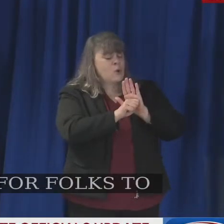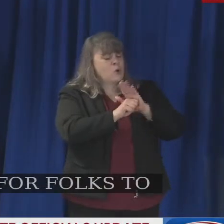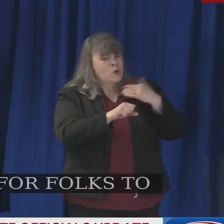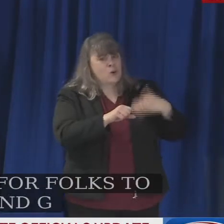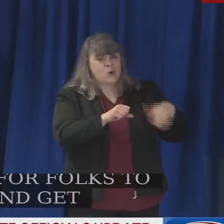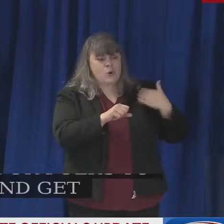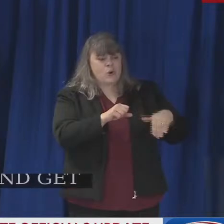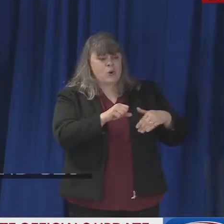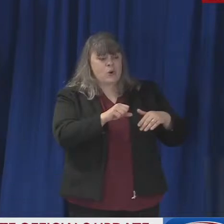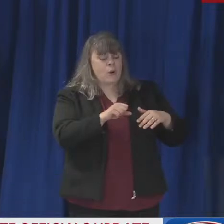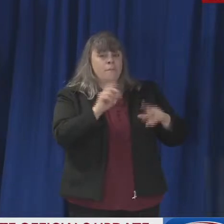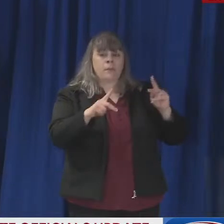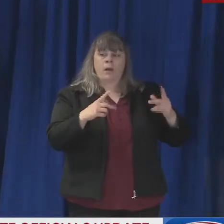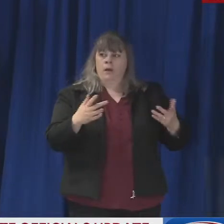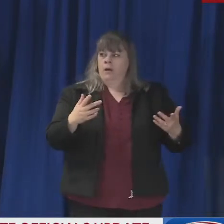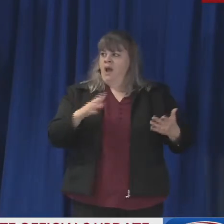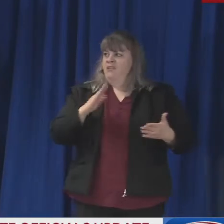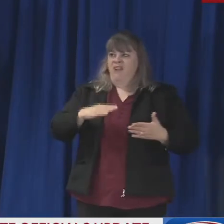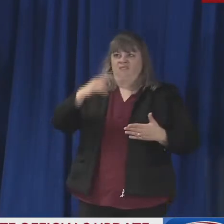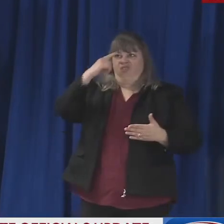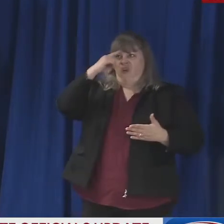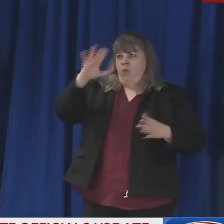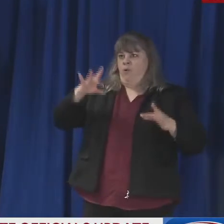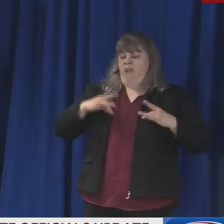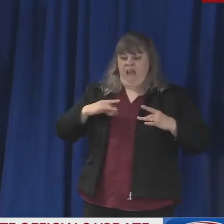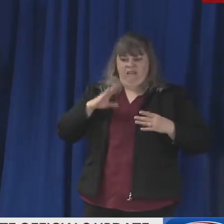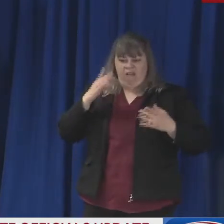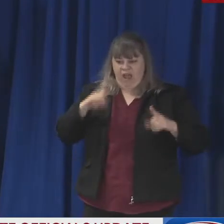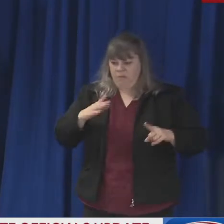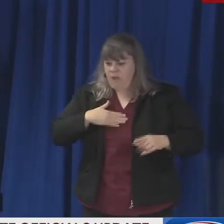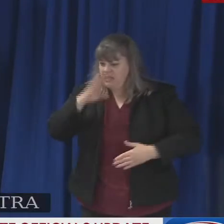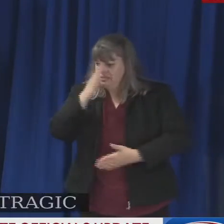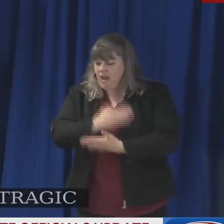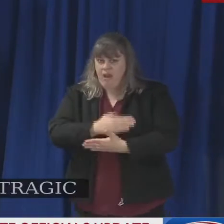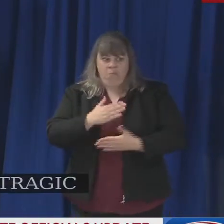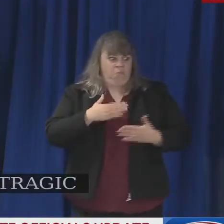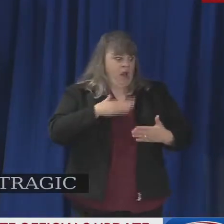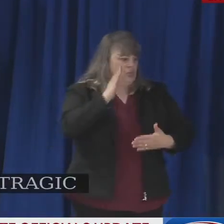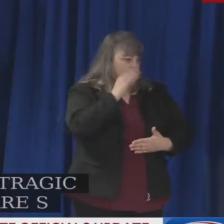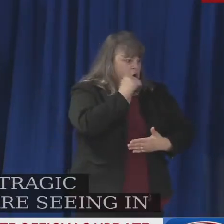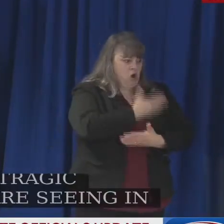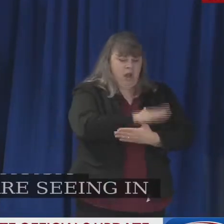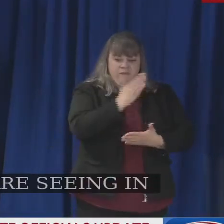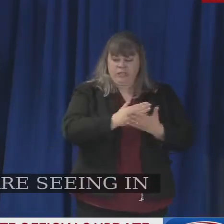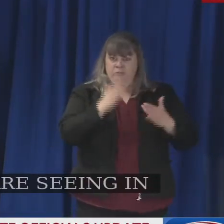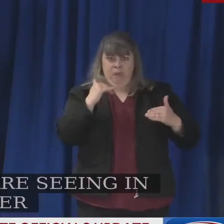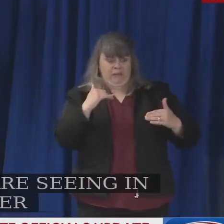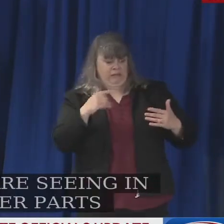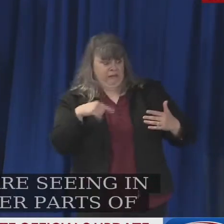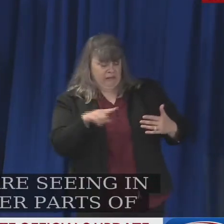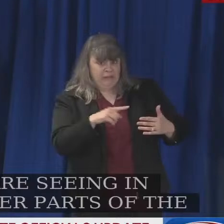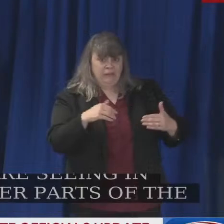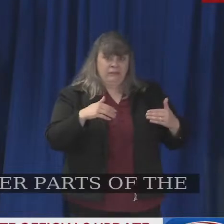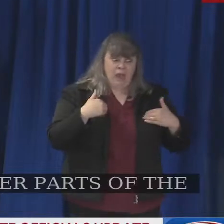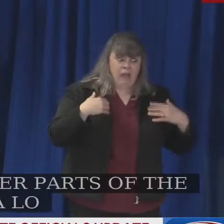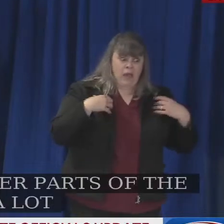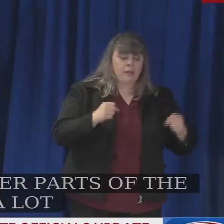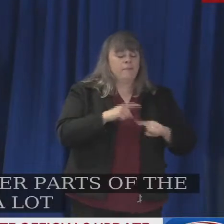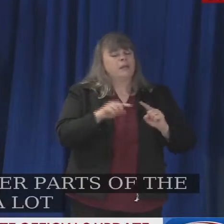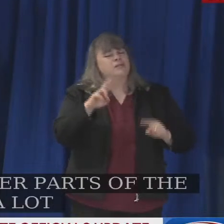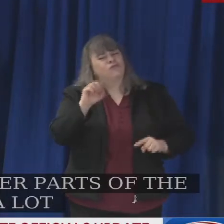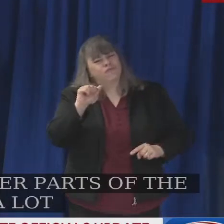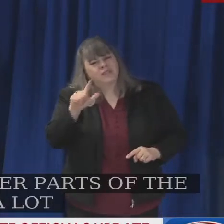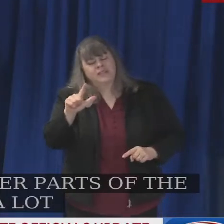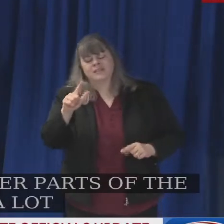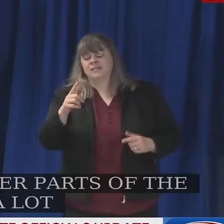lot of, gee, I never thought it would happen to me. I never thought it would happen to my son. I never thought it would happen to my daughter. They were young and healthy, but it's real. It really